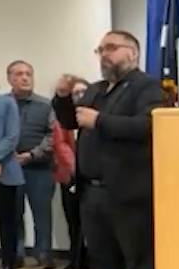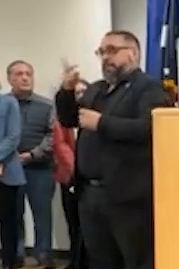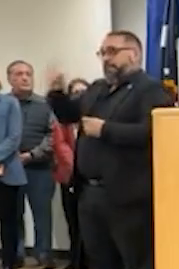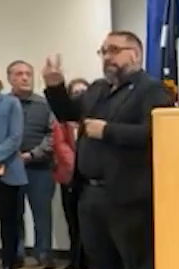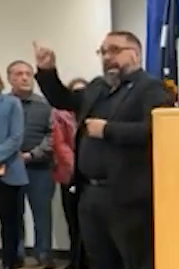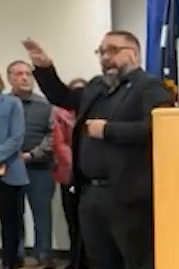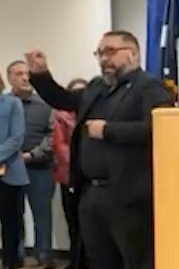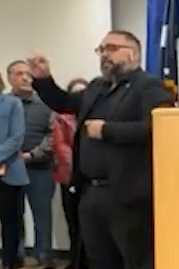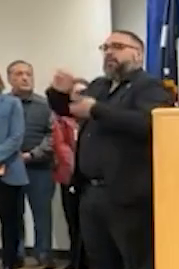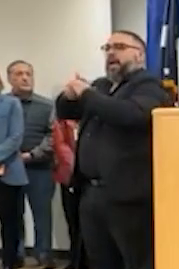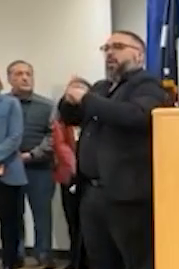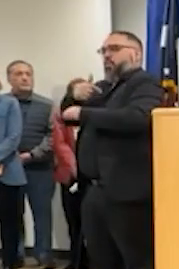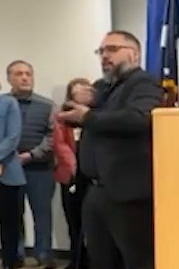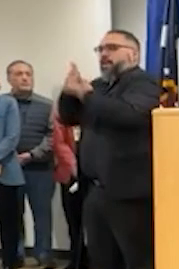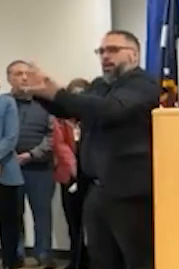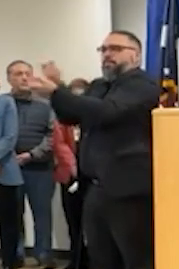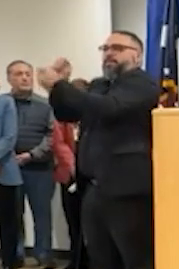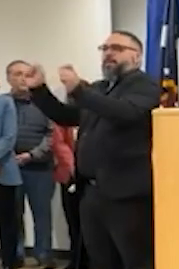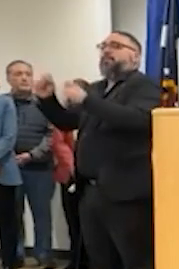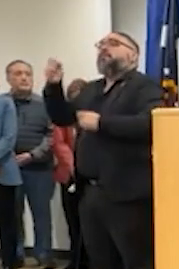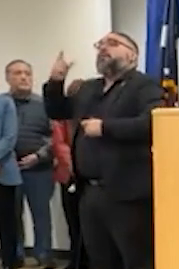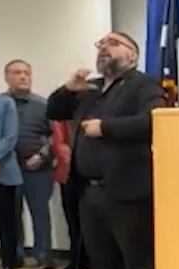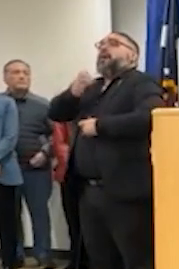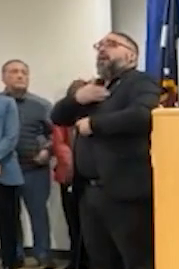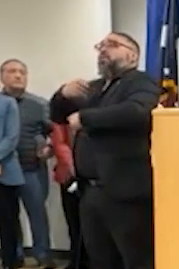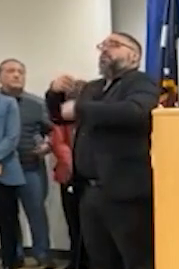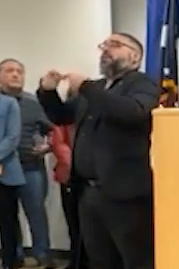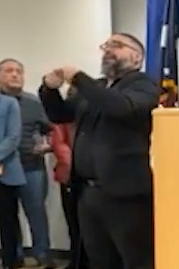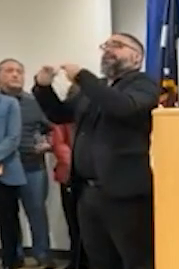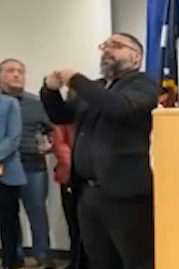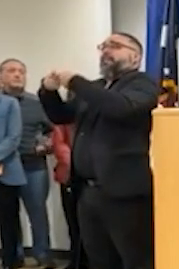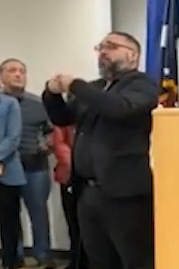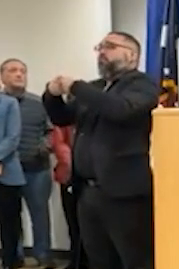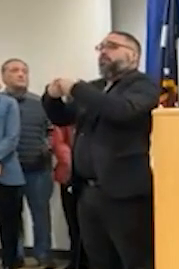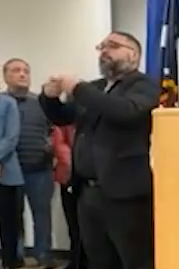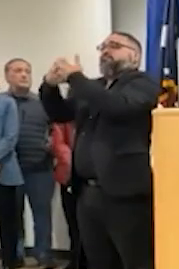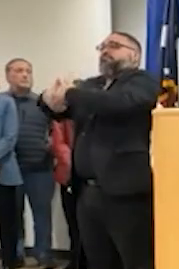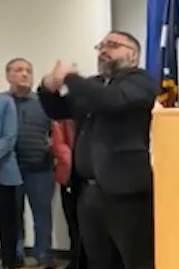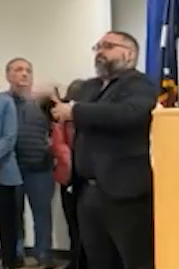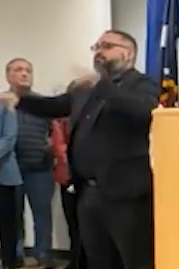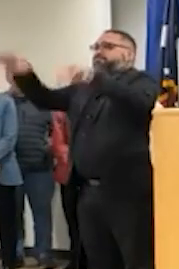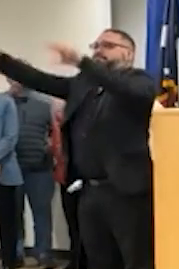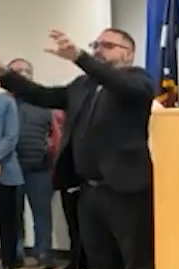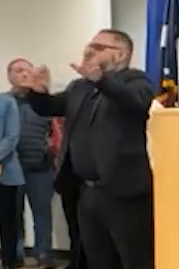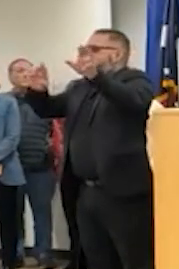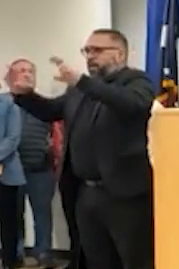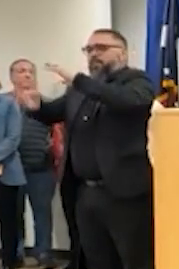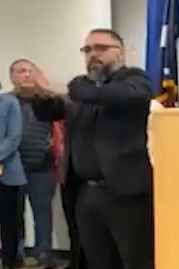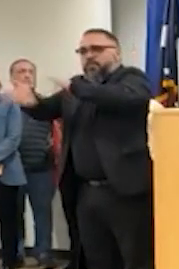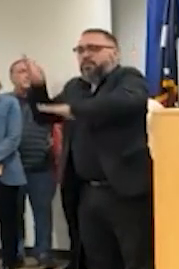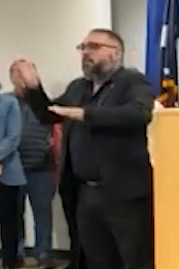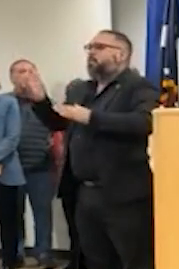ice accumulation. But our power plants are running. There's plenty of power in the ERCOT market, so